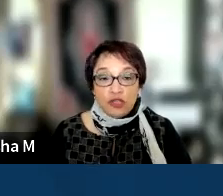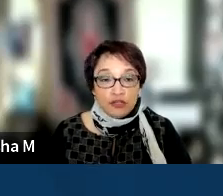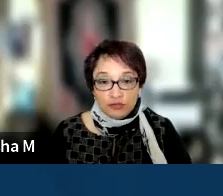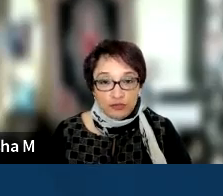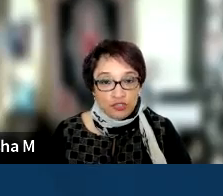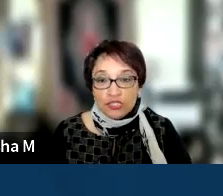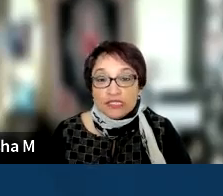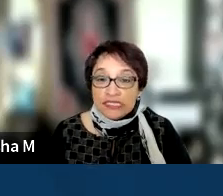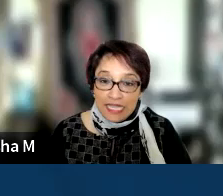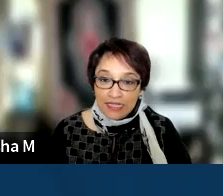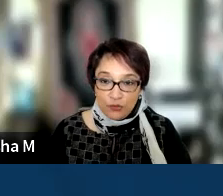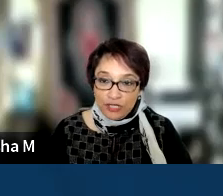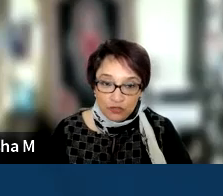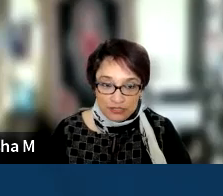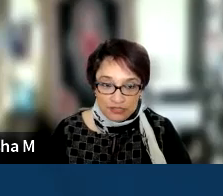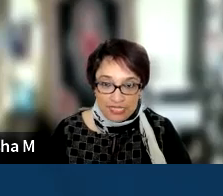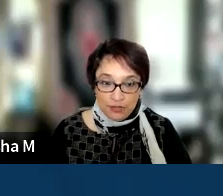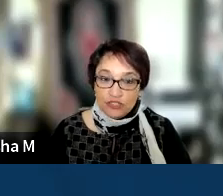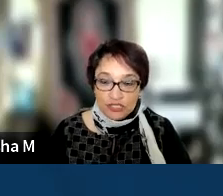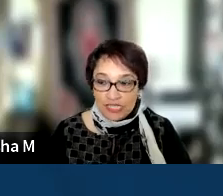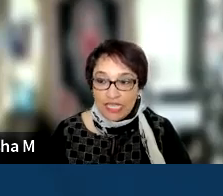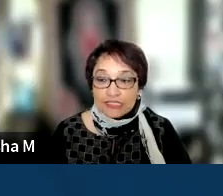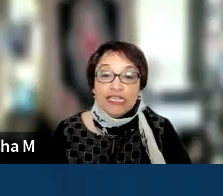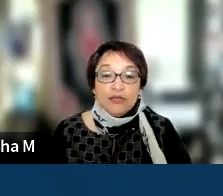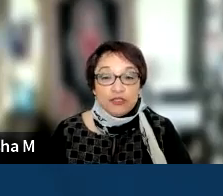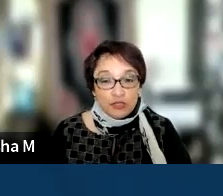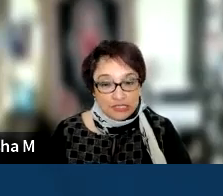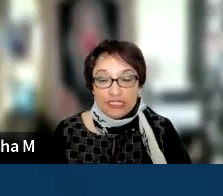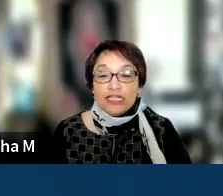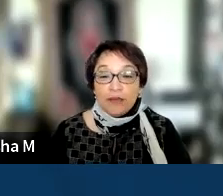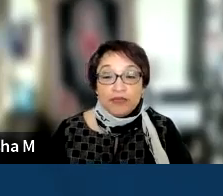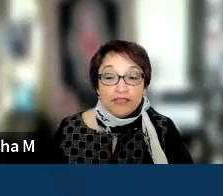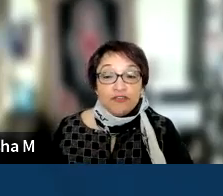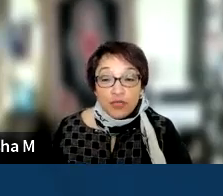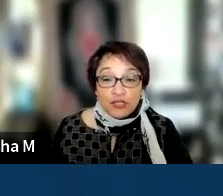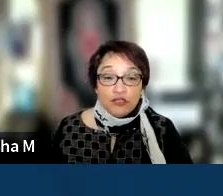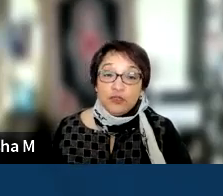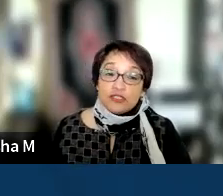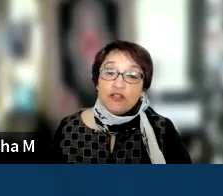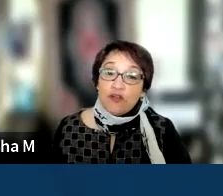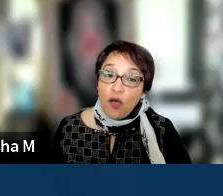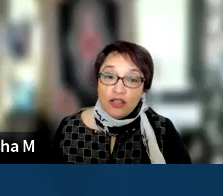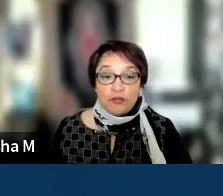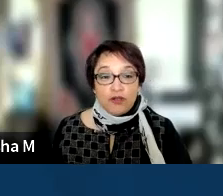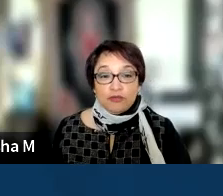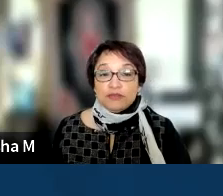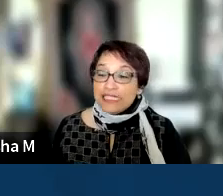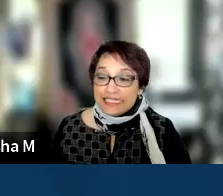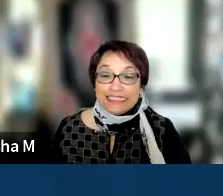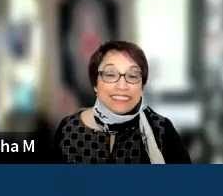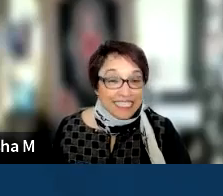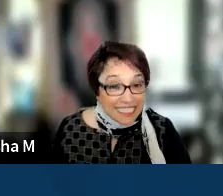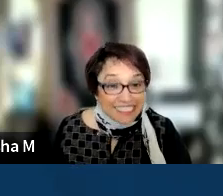most to contribute. She doesn't care that we don't understand what she says, but Kristen and I believe if we could, we'd solve all our